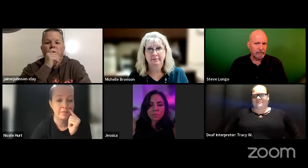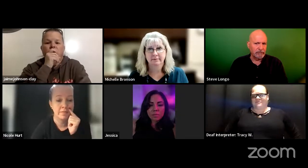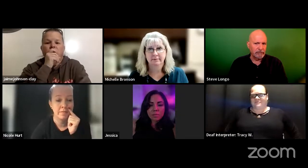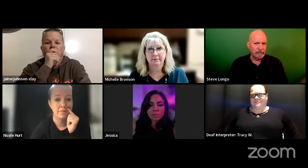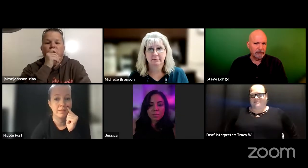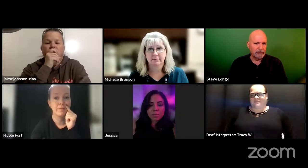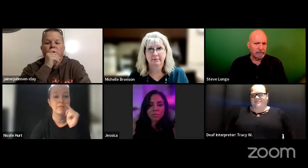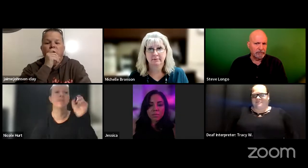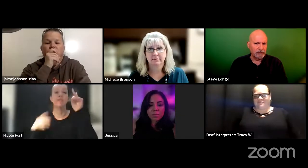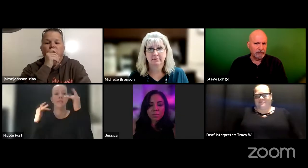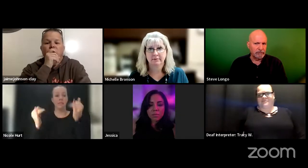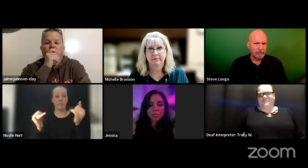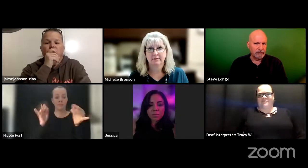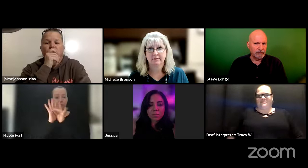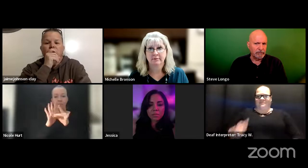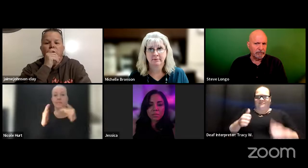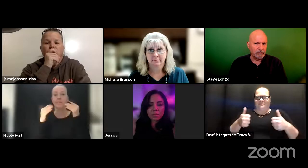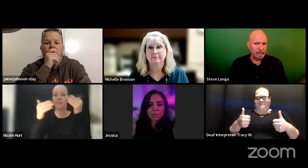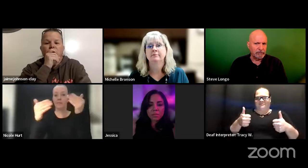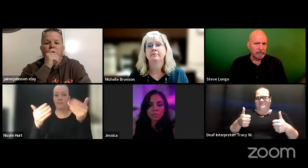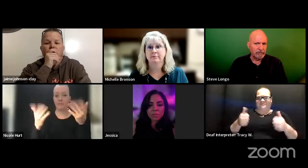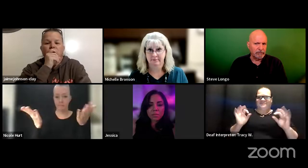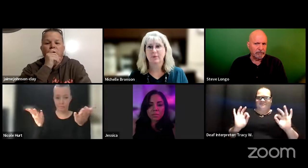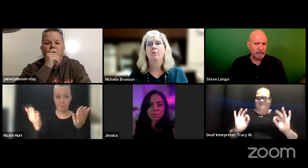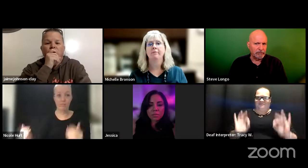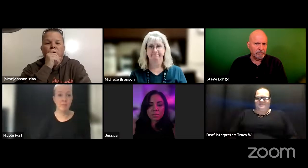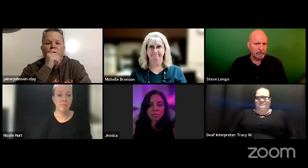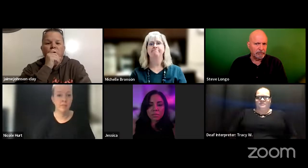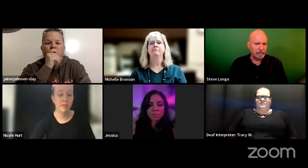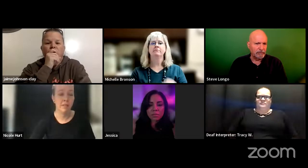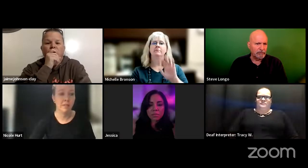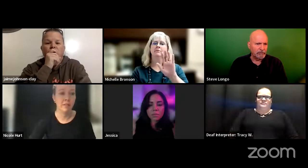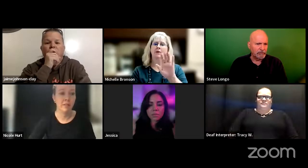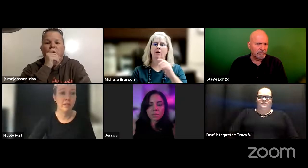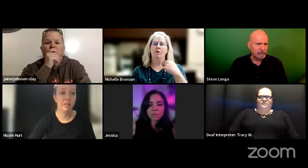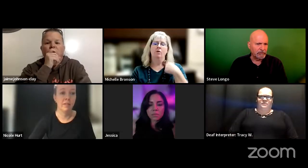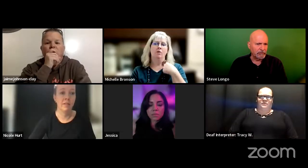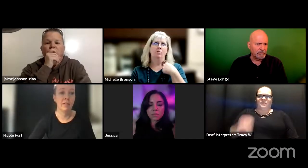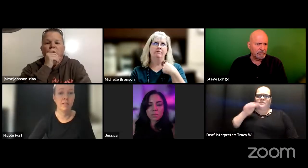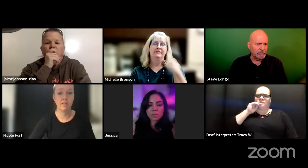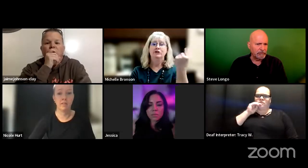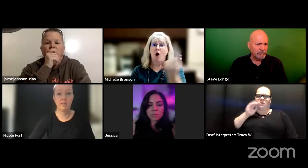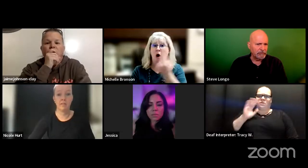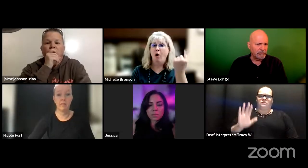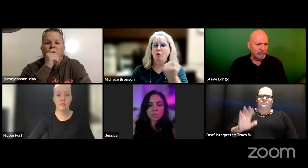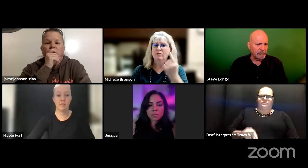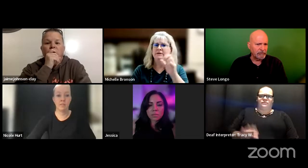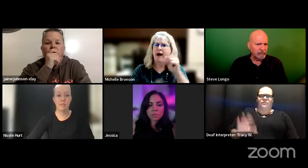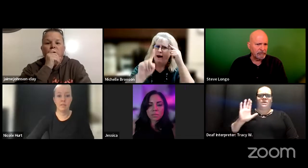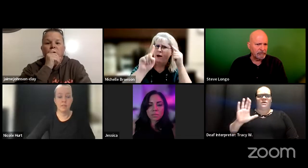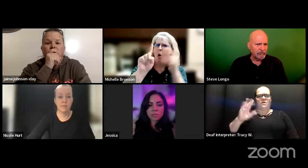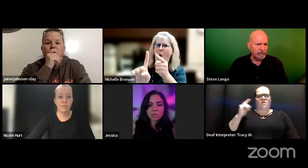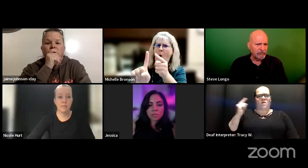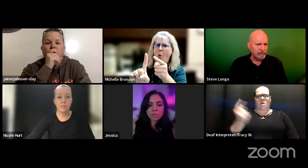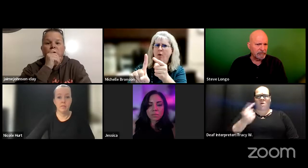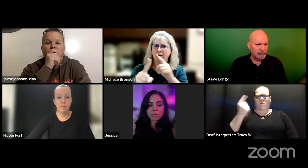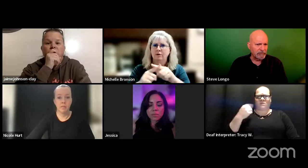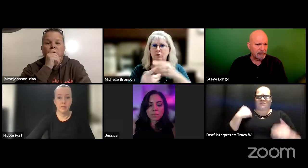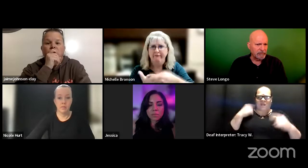Let me make the switch on my screen. Okay, thank you. It's pinned. This is